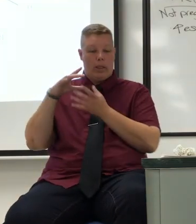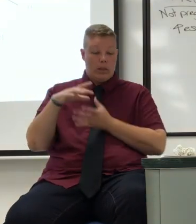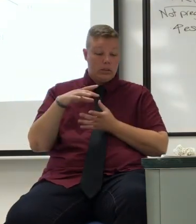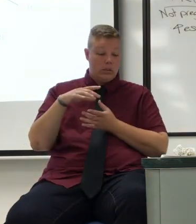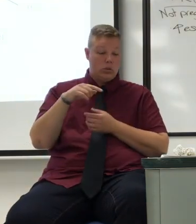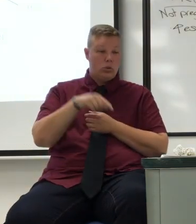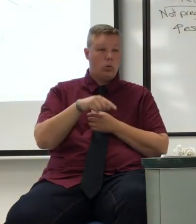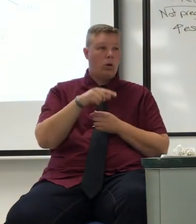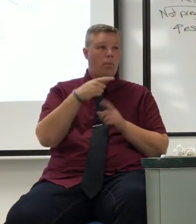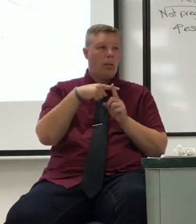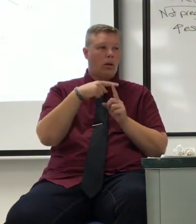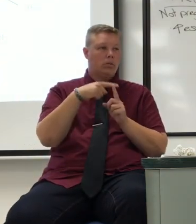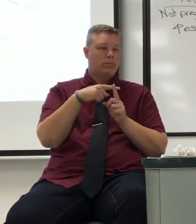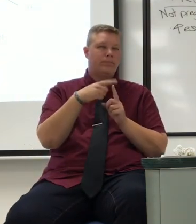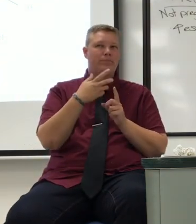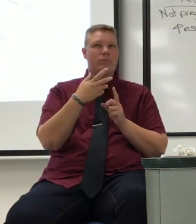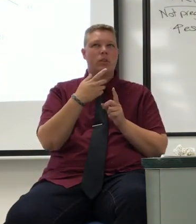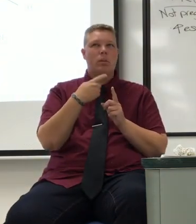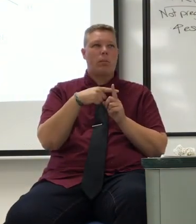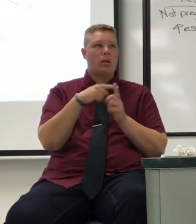my lecture.